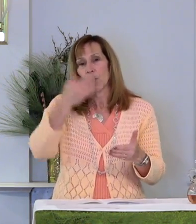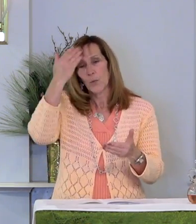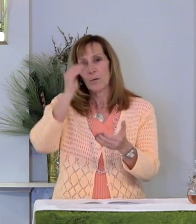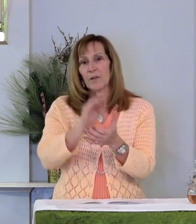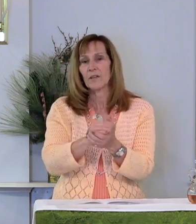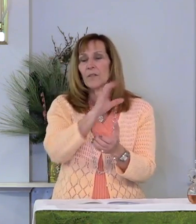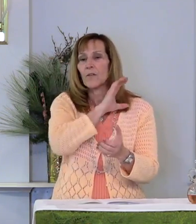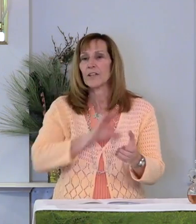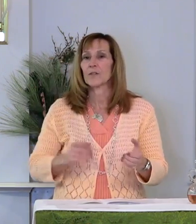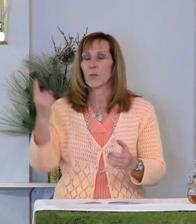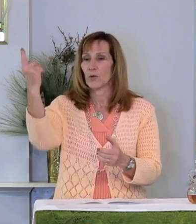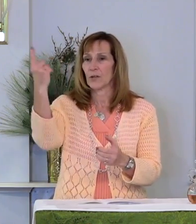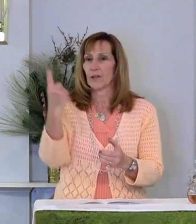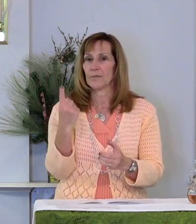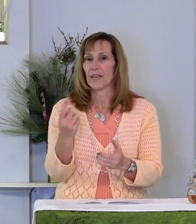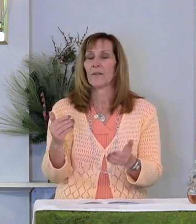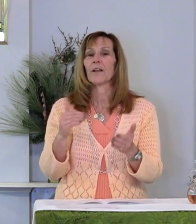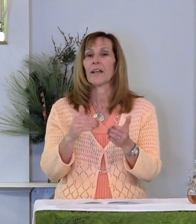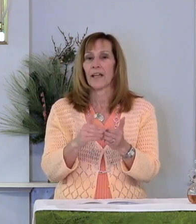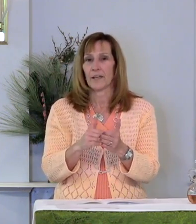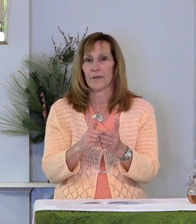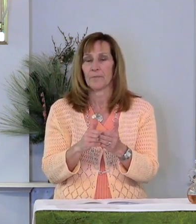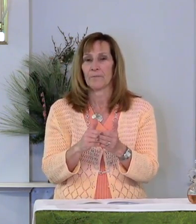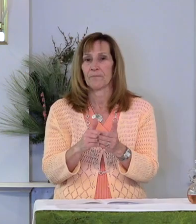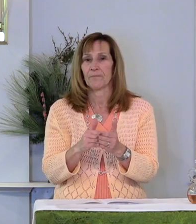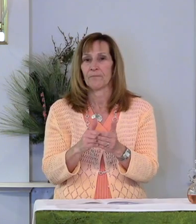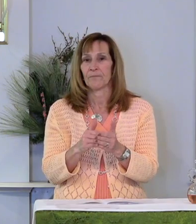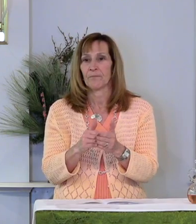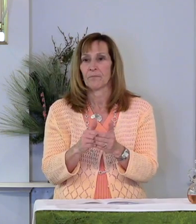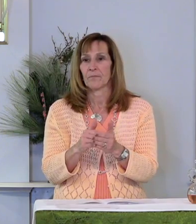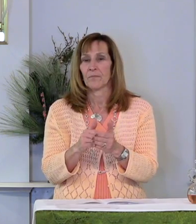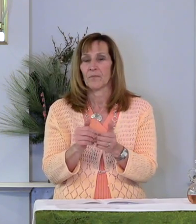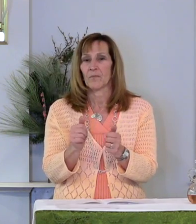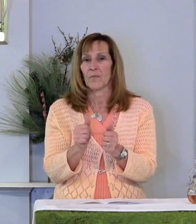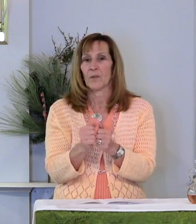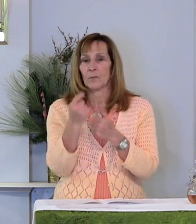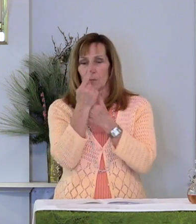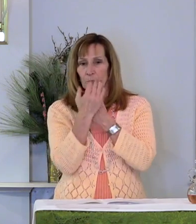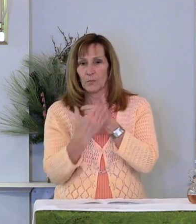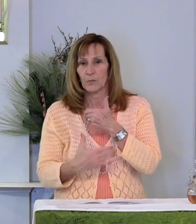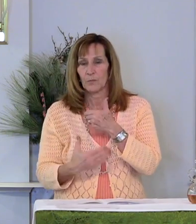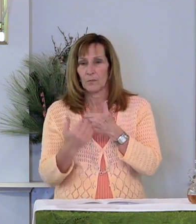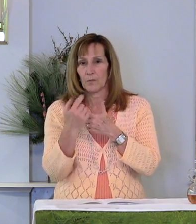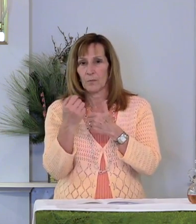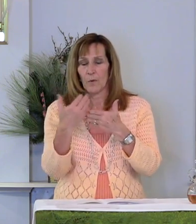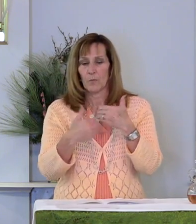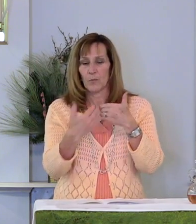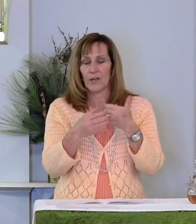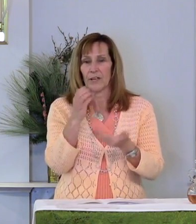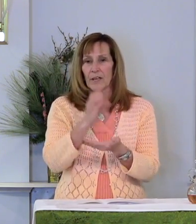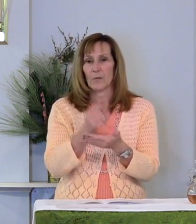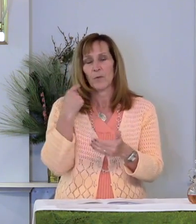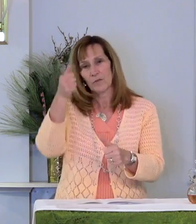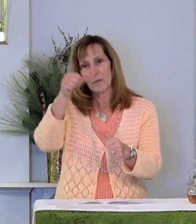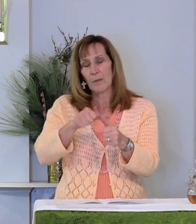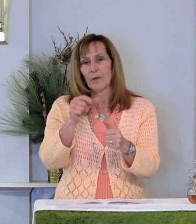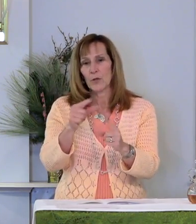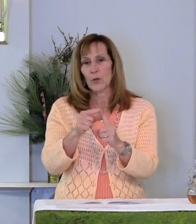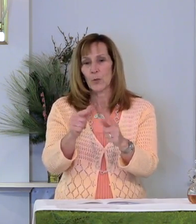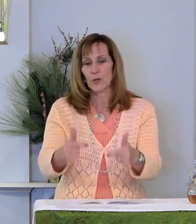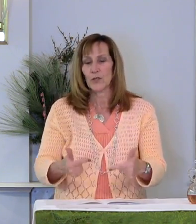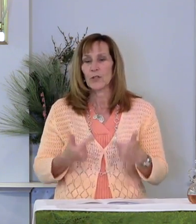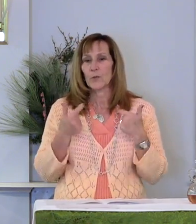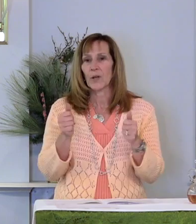We believe Christ will come down again. With this bread and cup we remember your